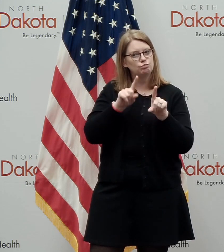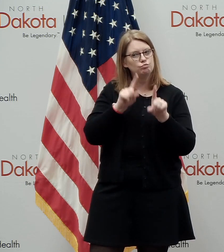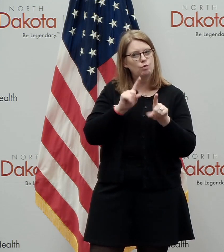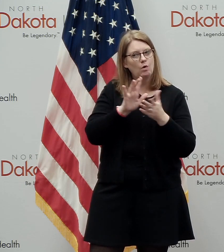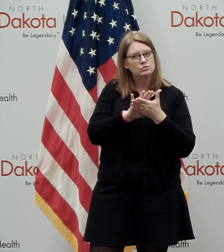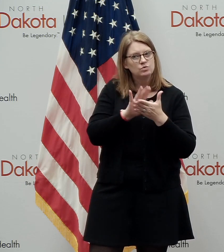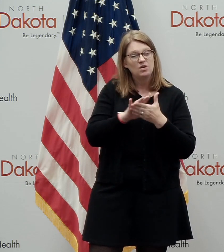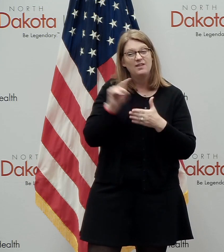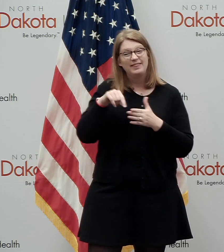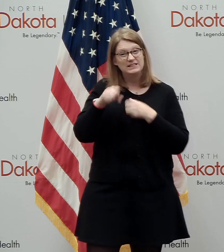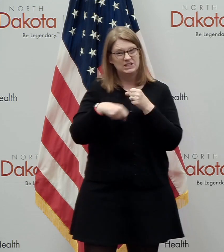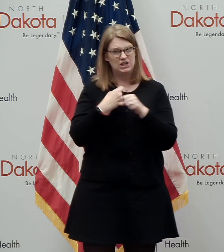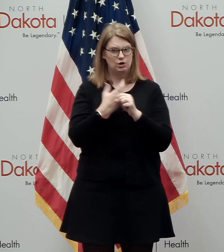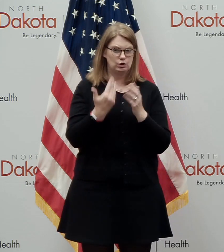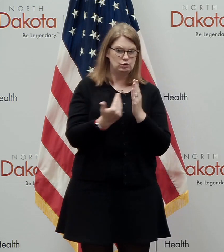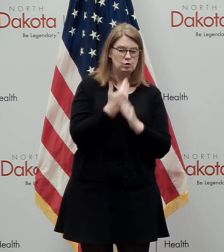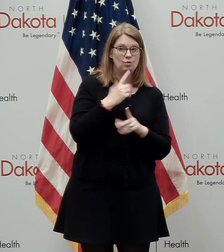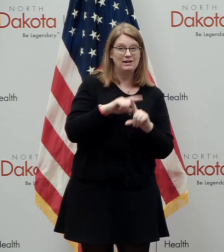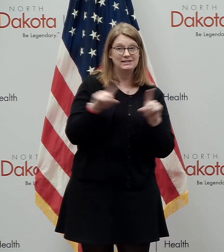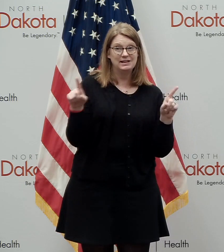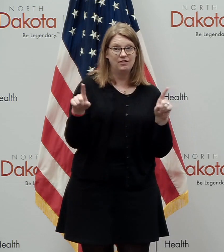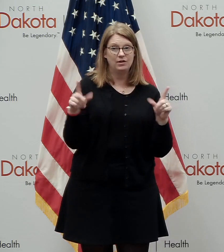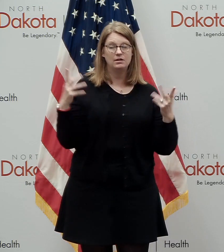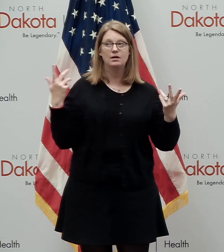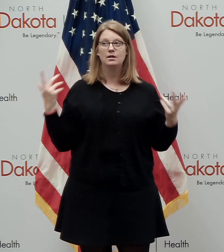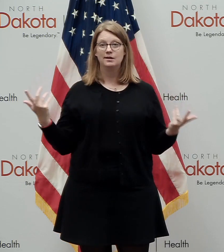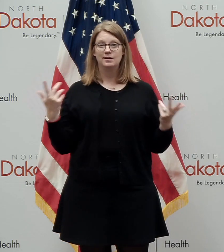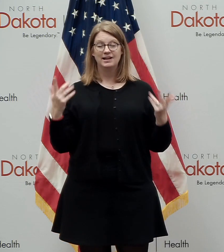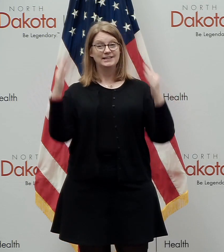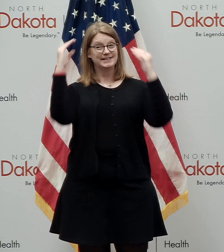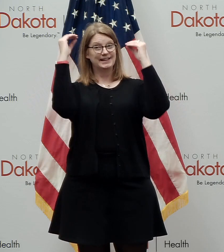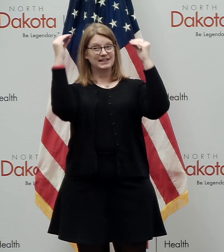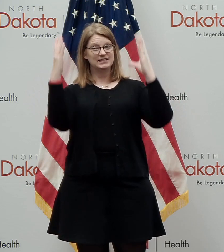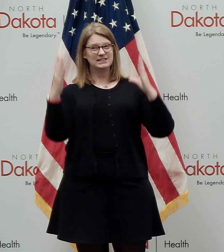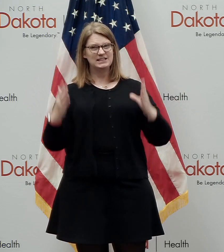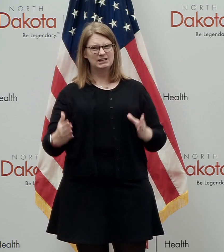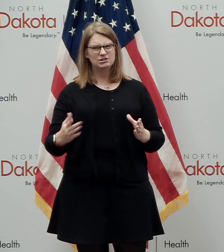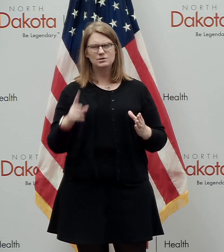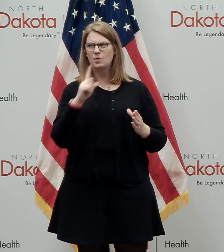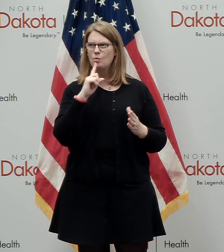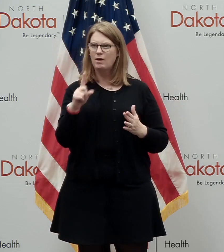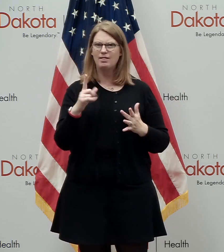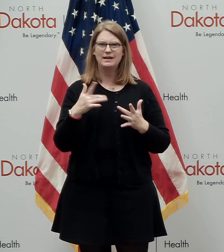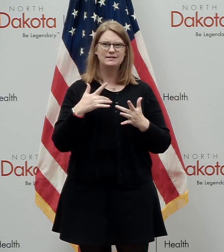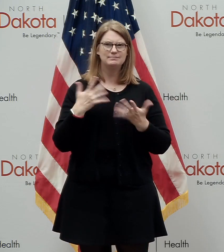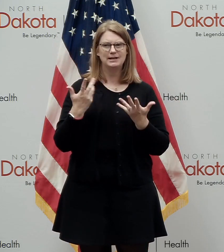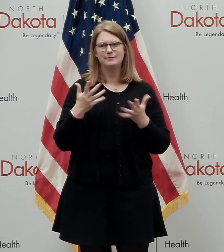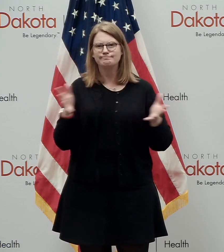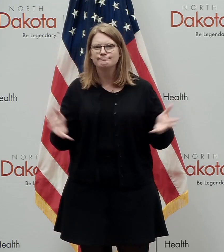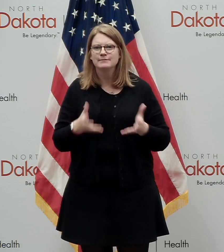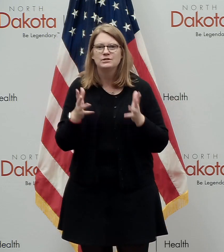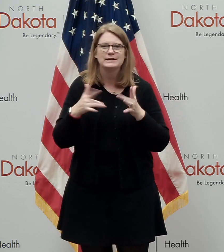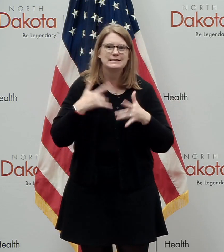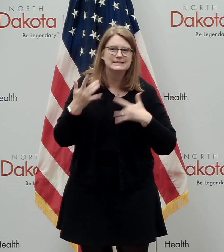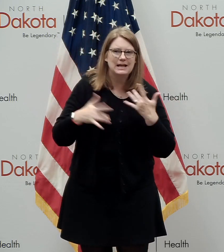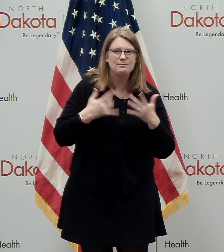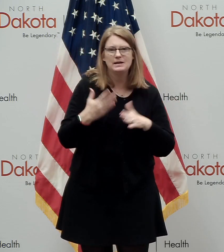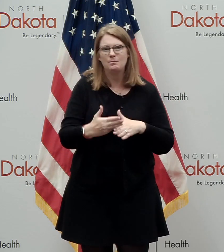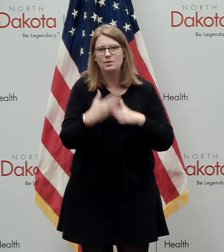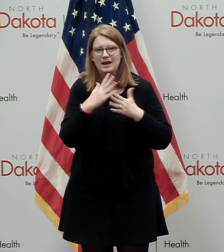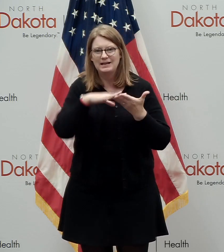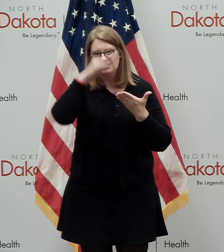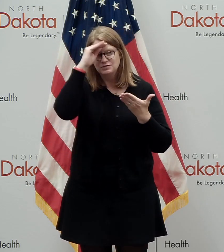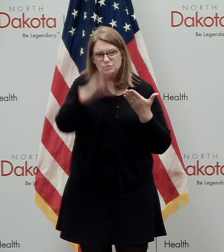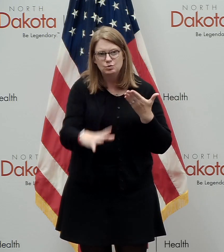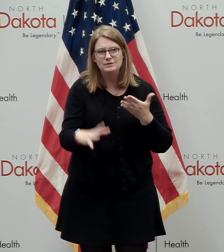new and different to them. And I want to say thanks to all the teachers who are casting a fun and exciting light on wearing masks, protecting our students and